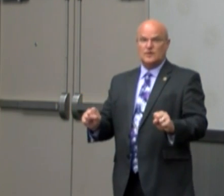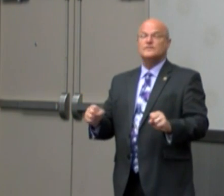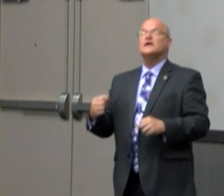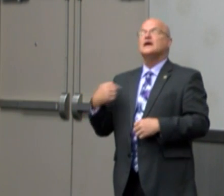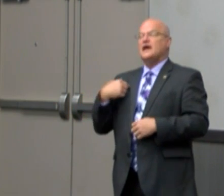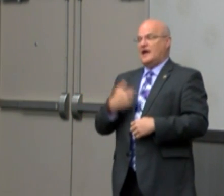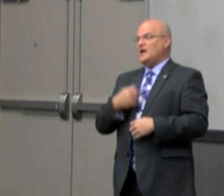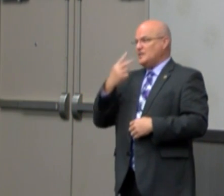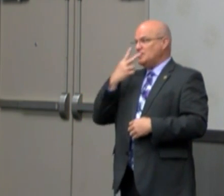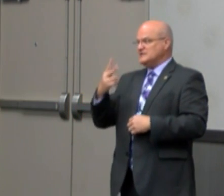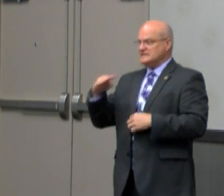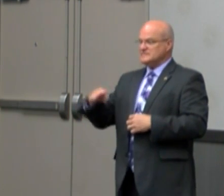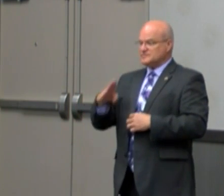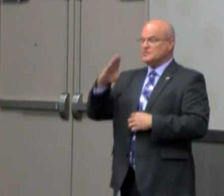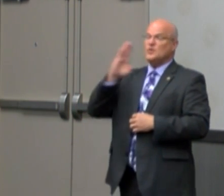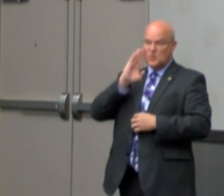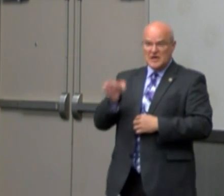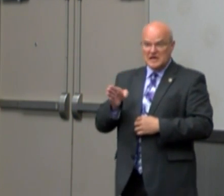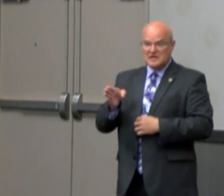are likely to see spikes.